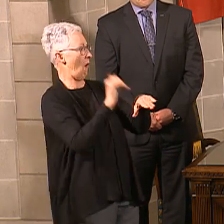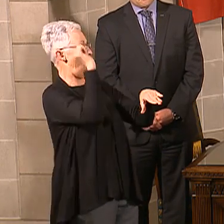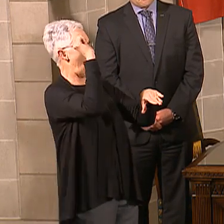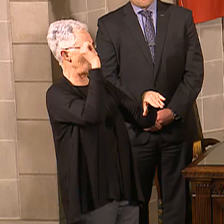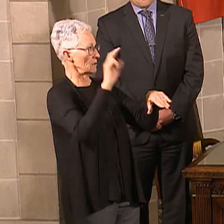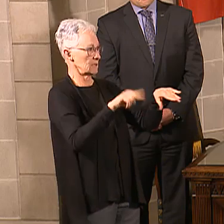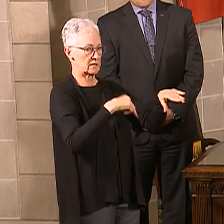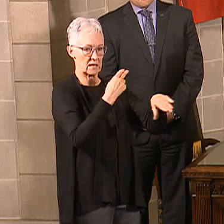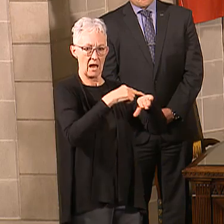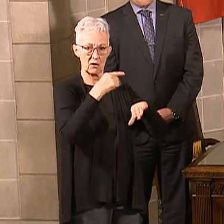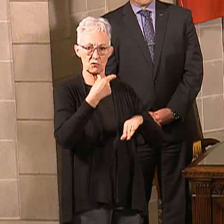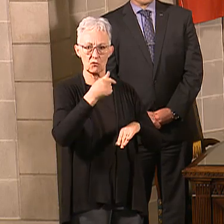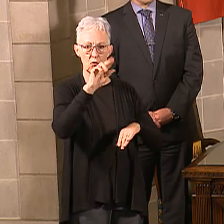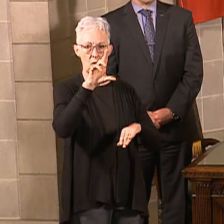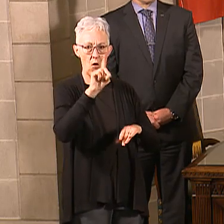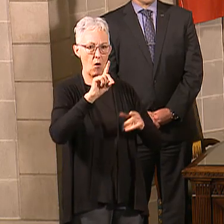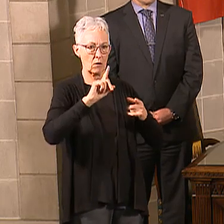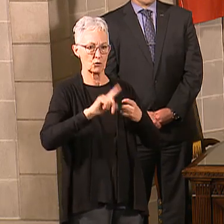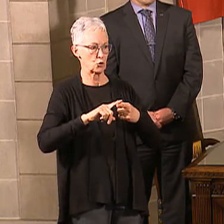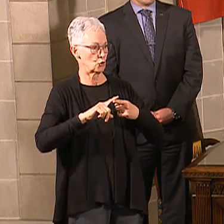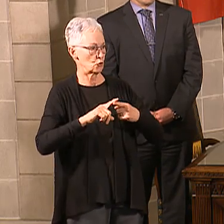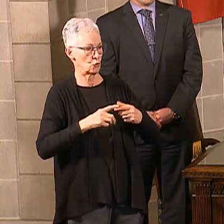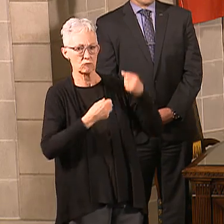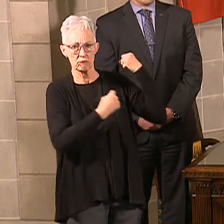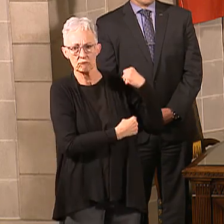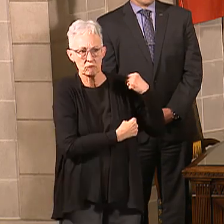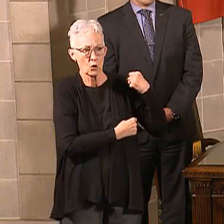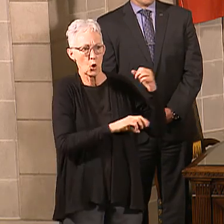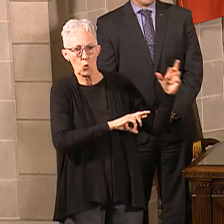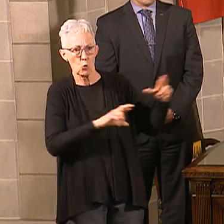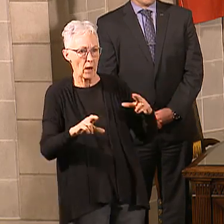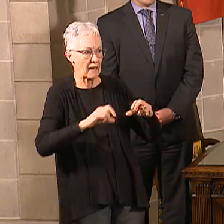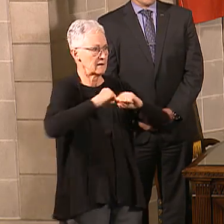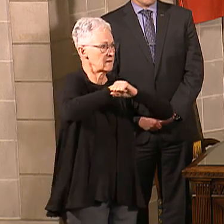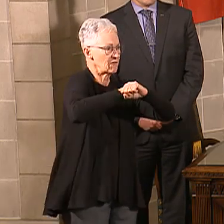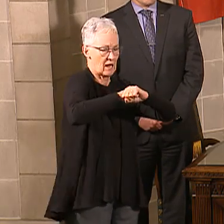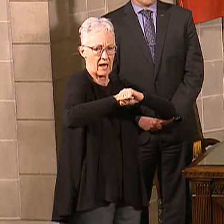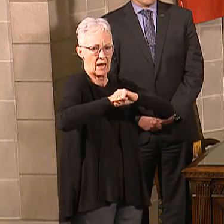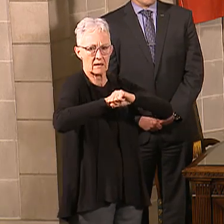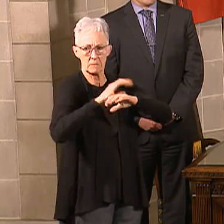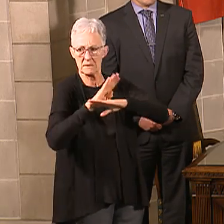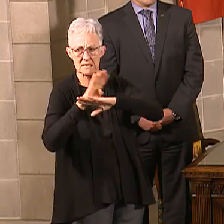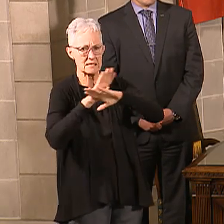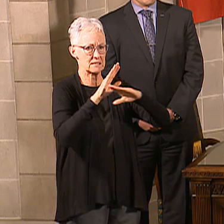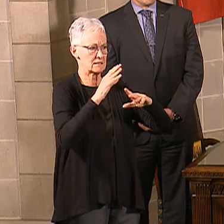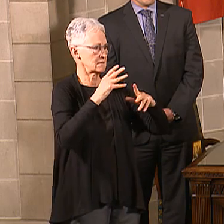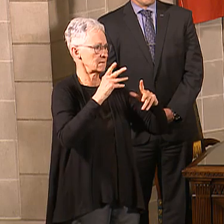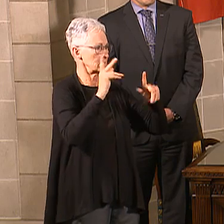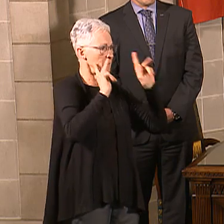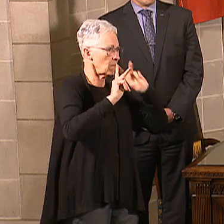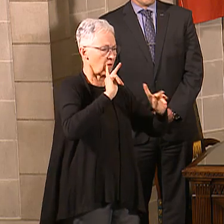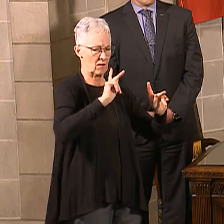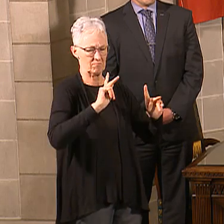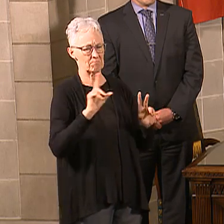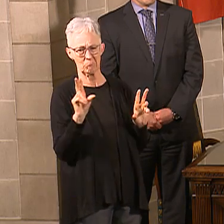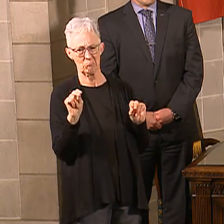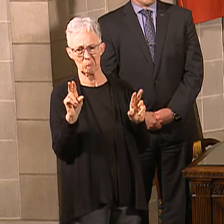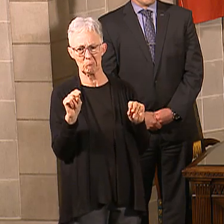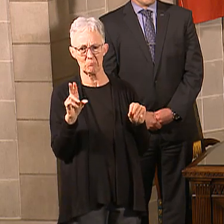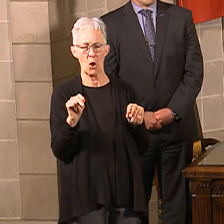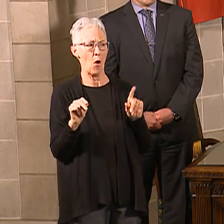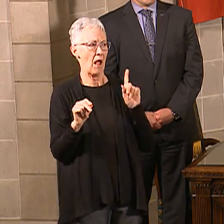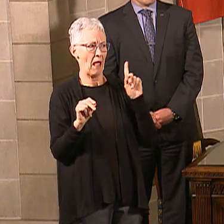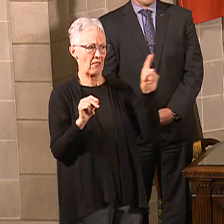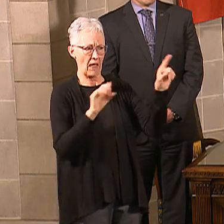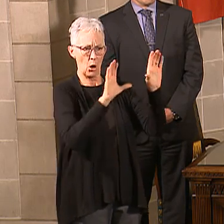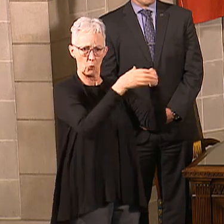complete rumor, complete falsehood. That's not happening. We're going to use the National Guard's, we got a lot of great talented people there. We're not going to let that talent go to waste, but